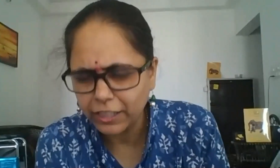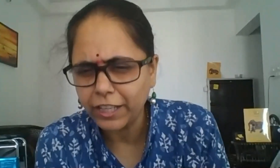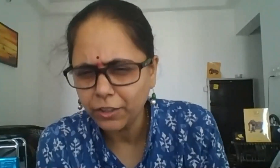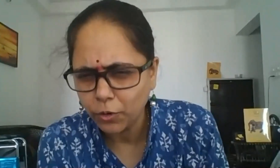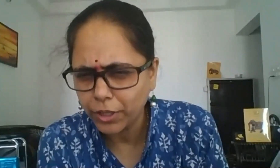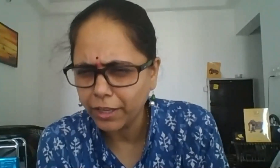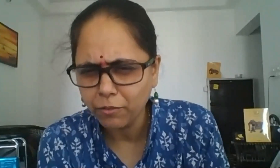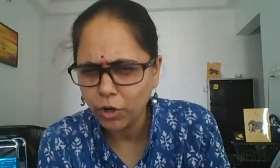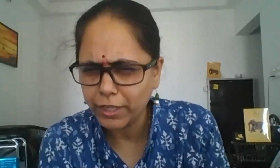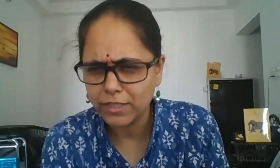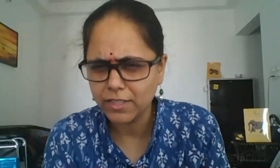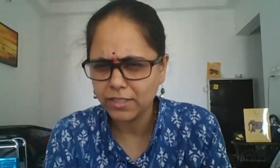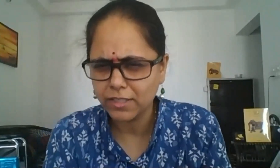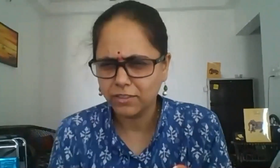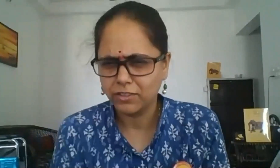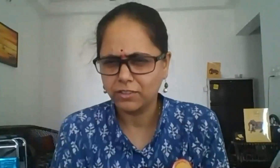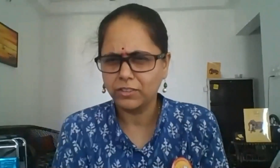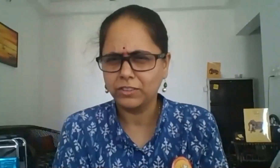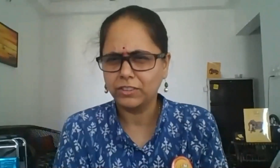Learning, okay. What else?